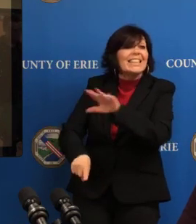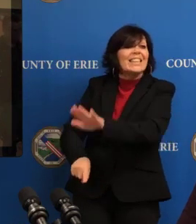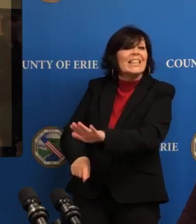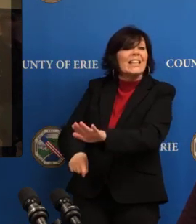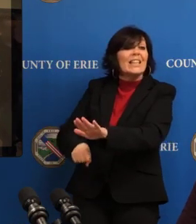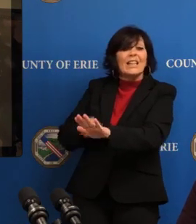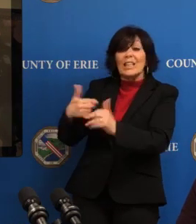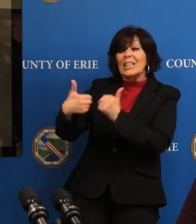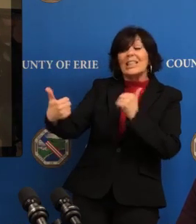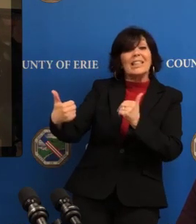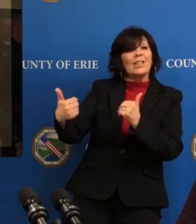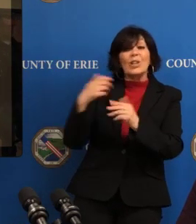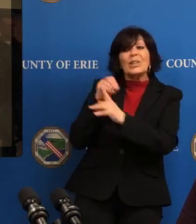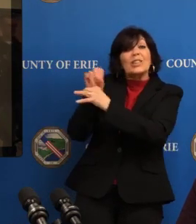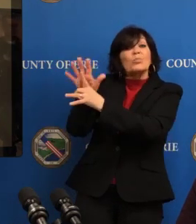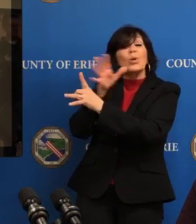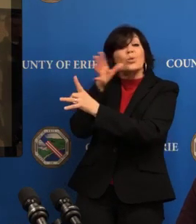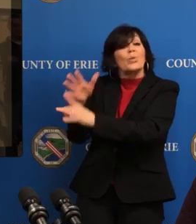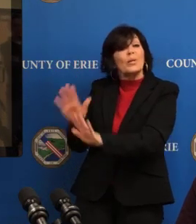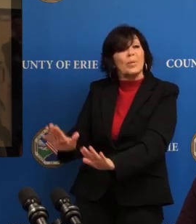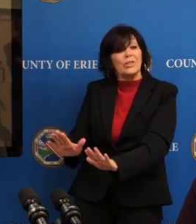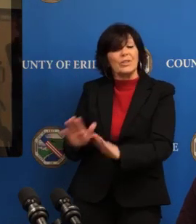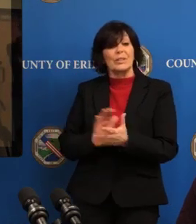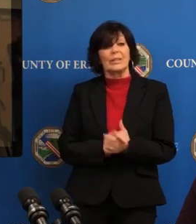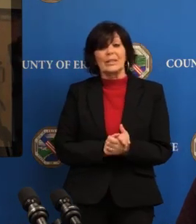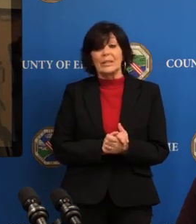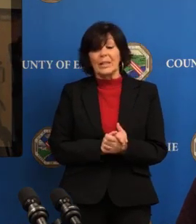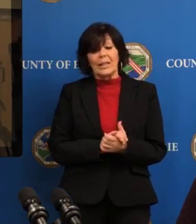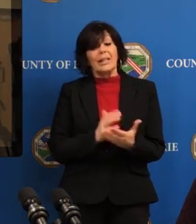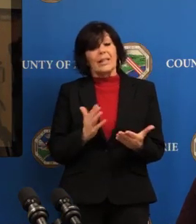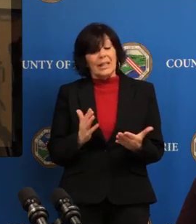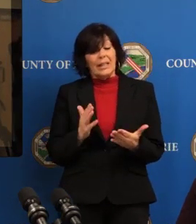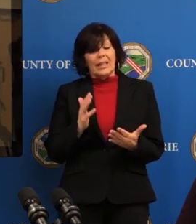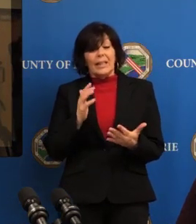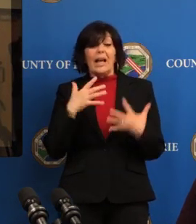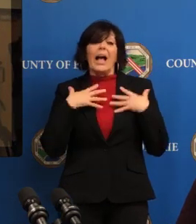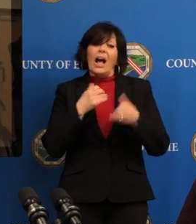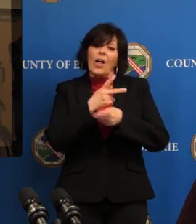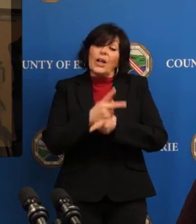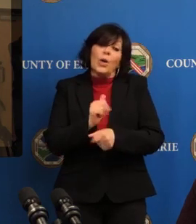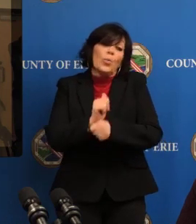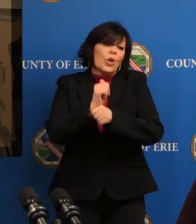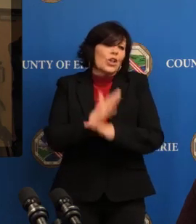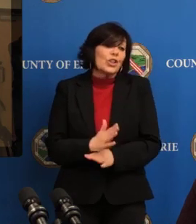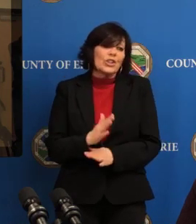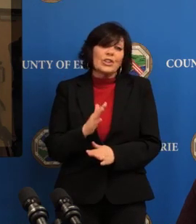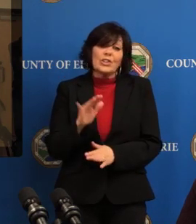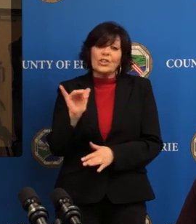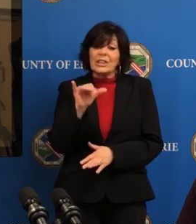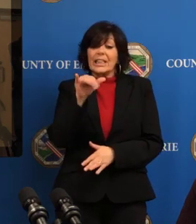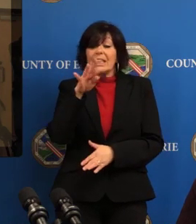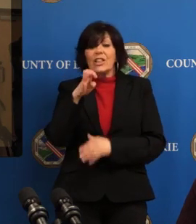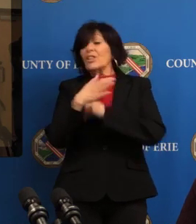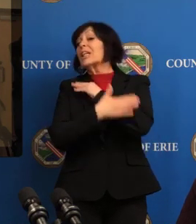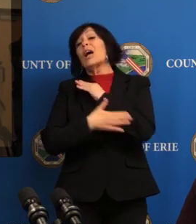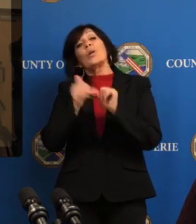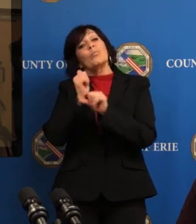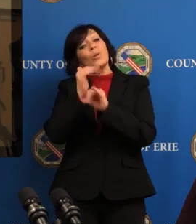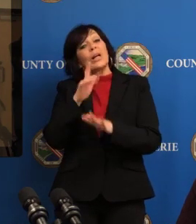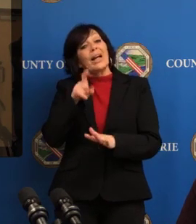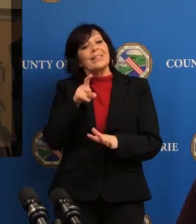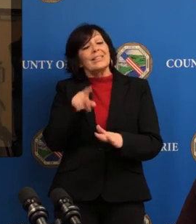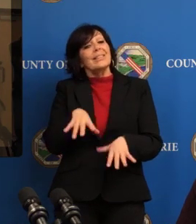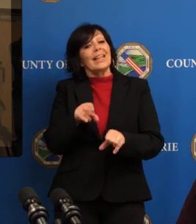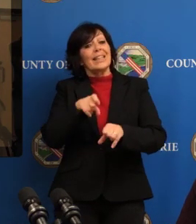that now, potentially exposing the grandparents to COVID-19. So there's healthcare workers, just like we have Erie County employees, who've had to take